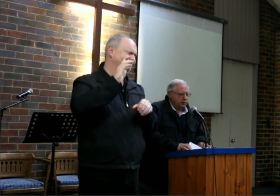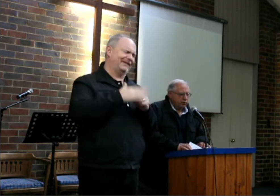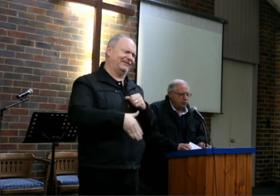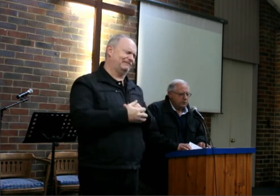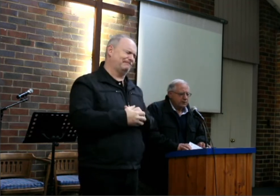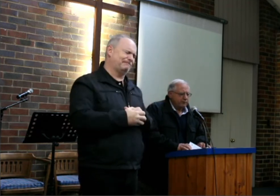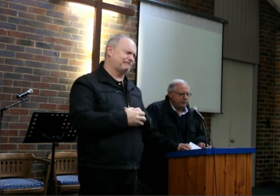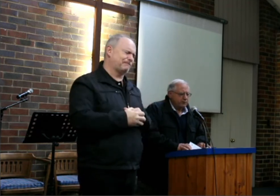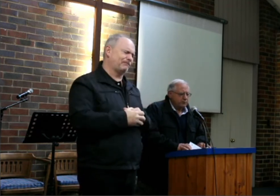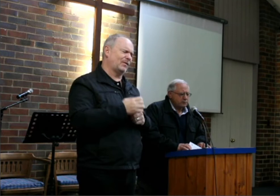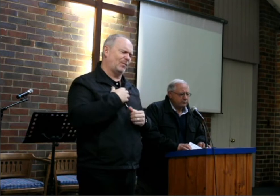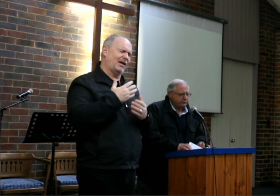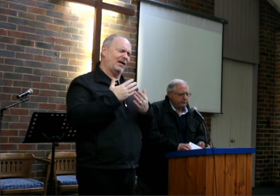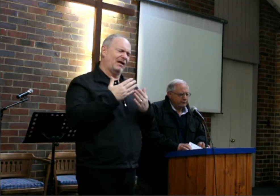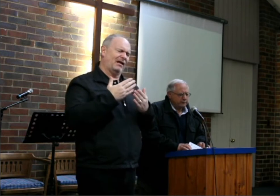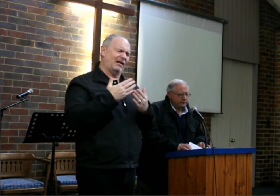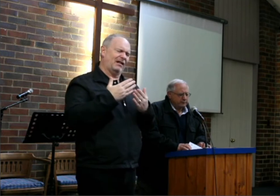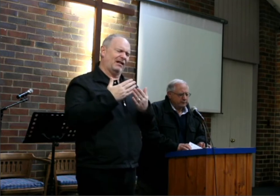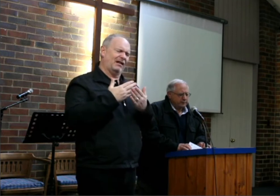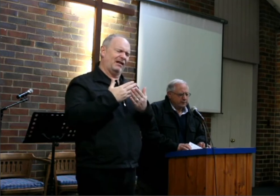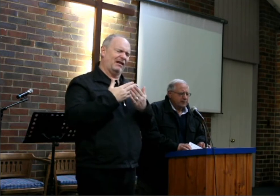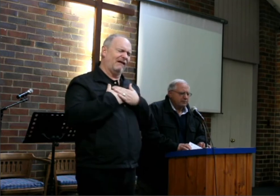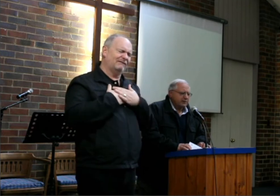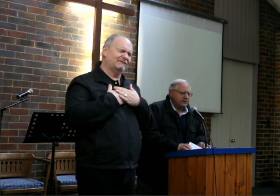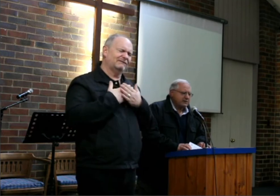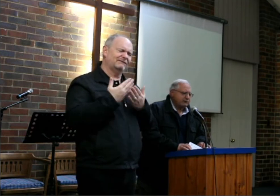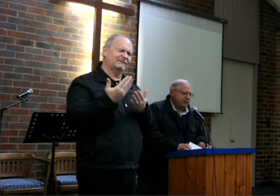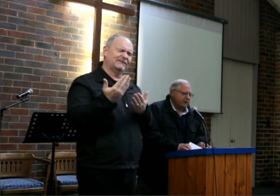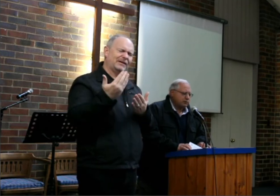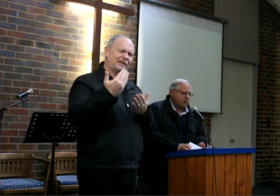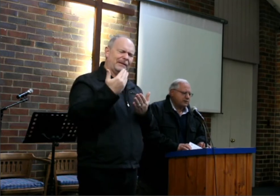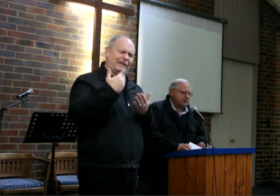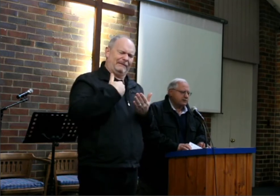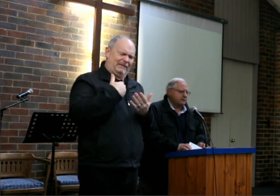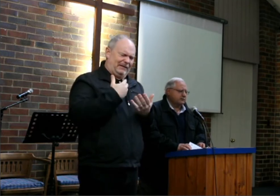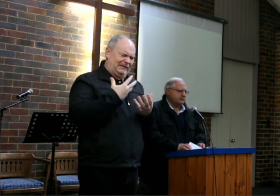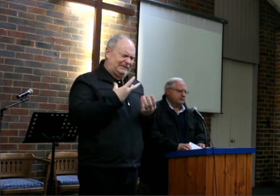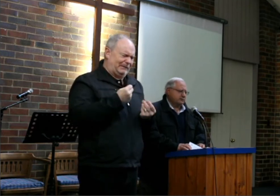We always love because of something satisfying to us.